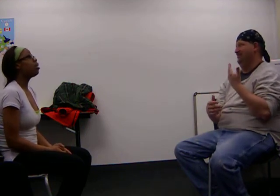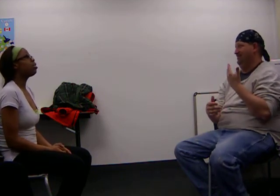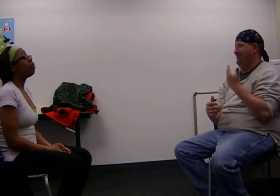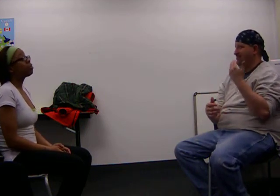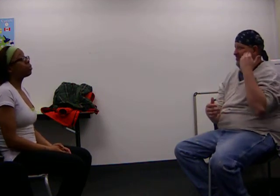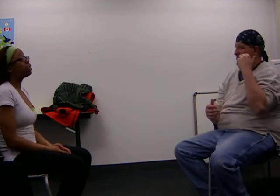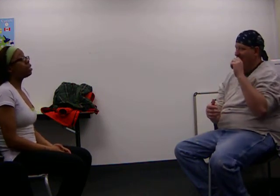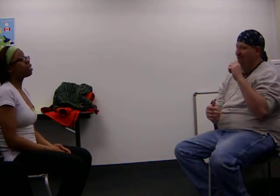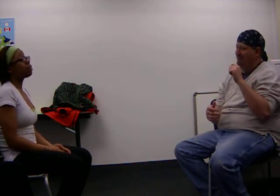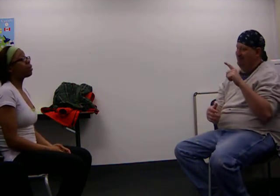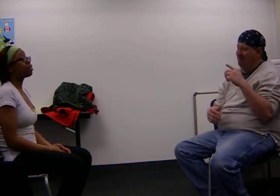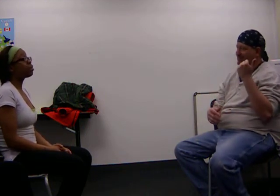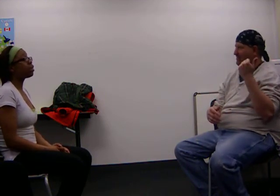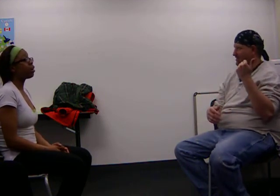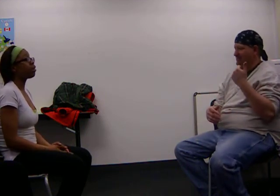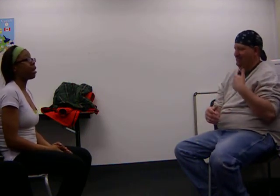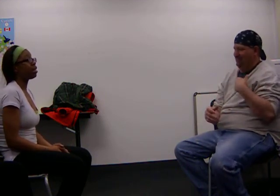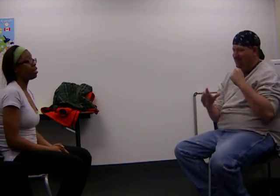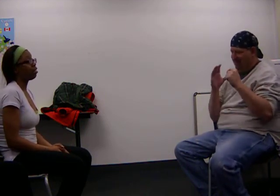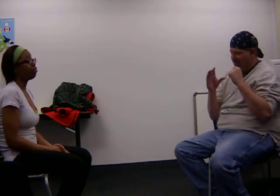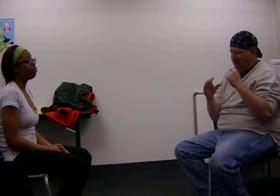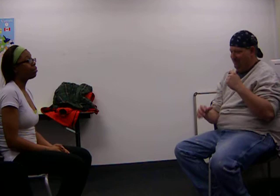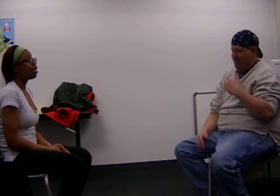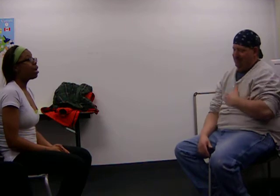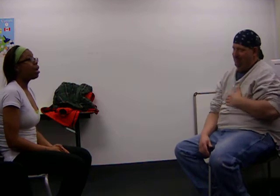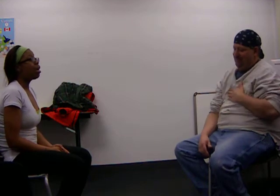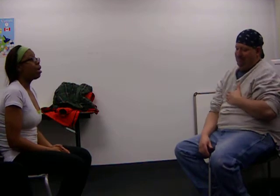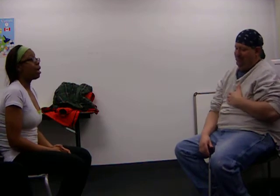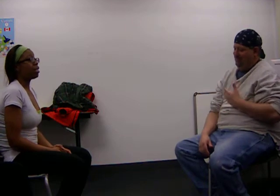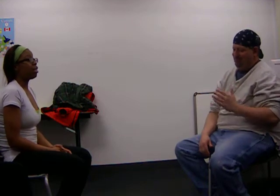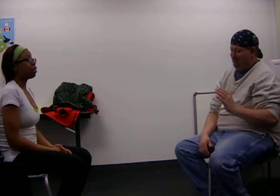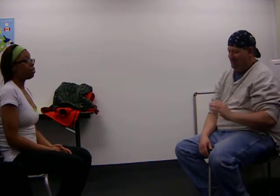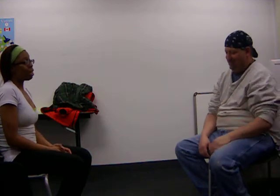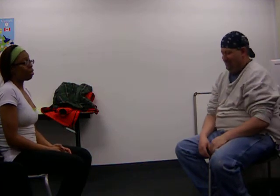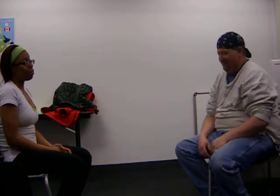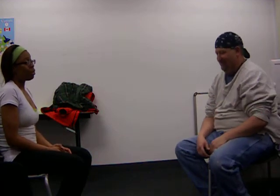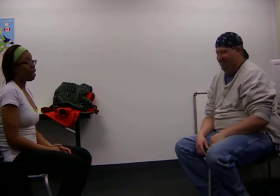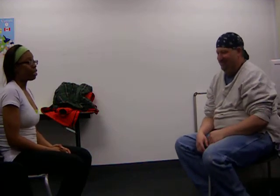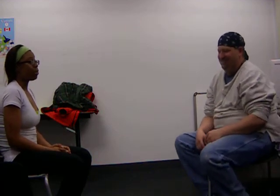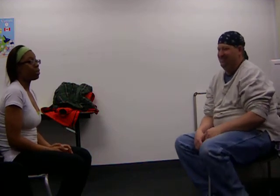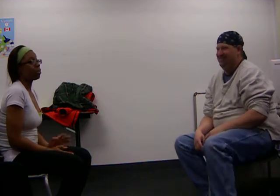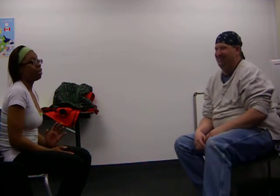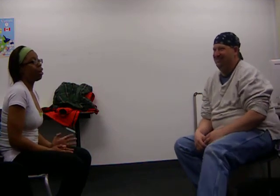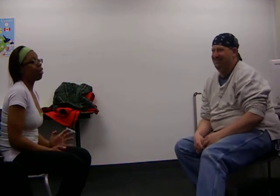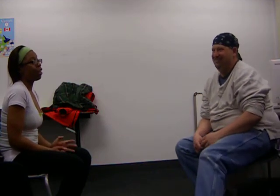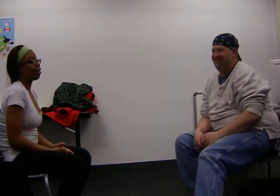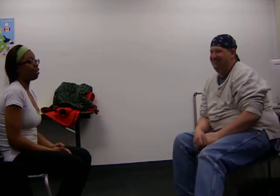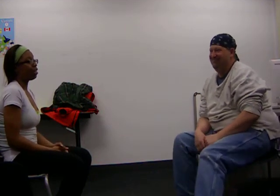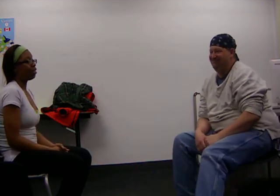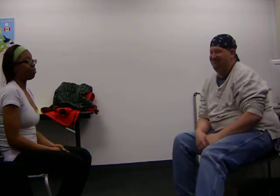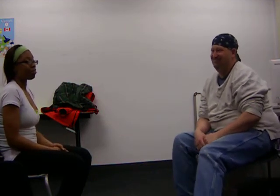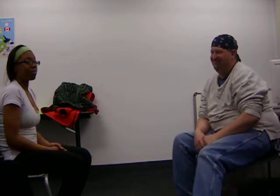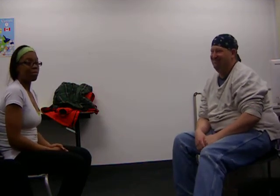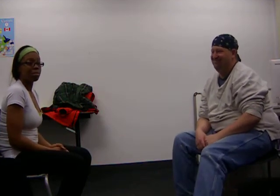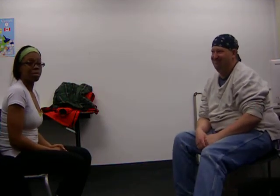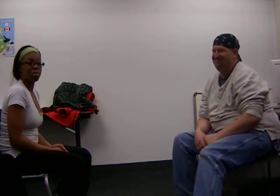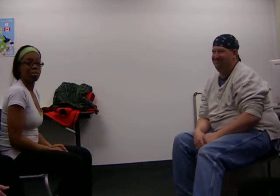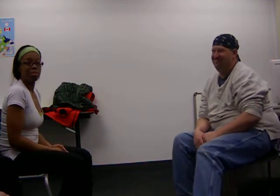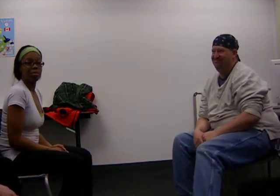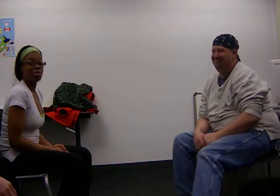So it was a really good experience to learn ASL. And telecommunication wasn't really all that great. Interesting.